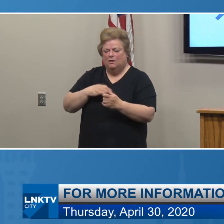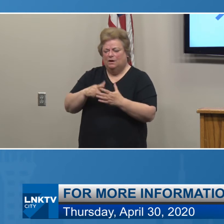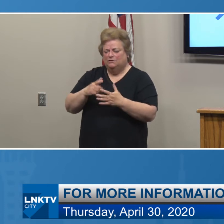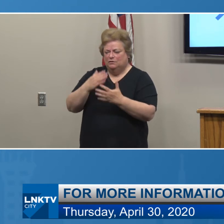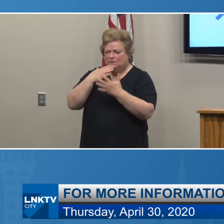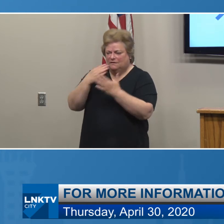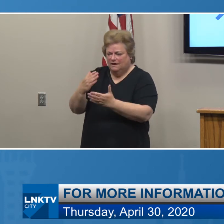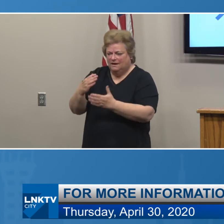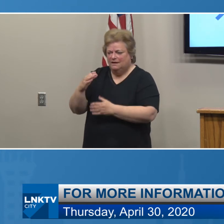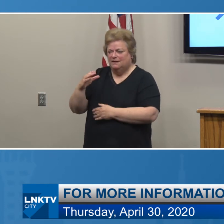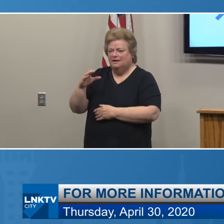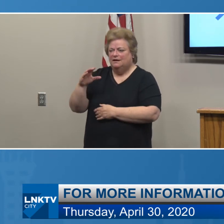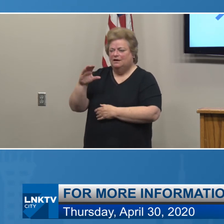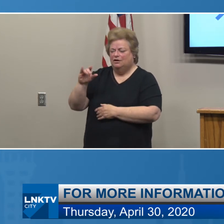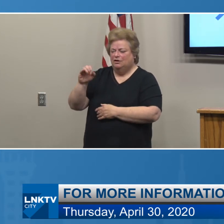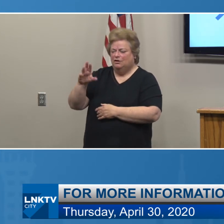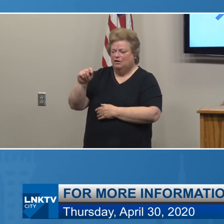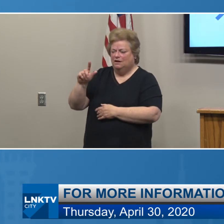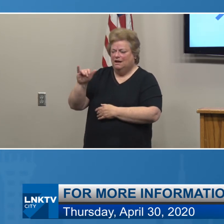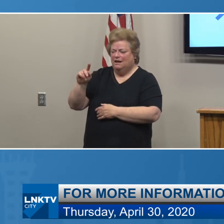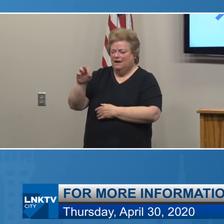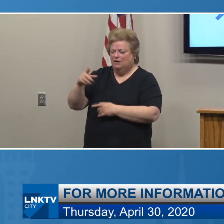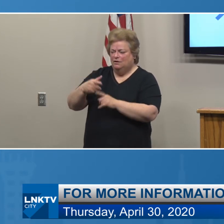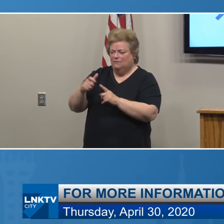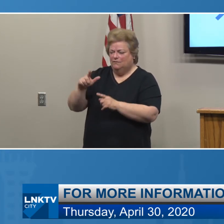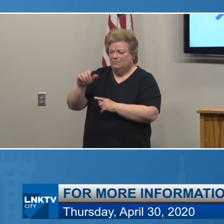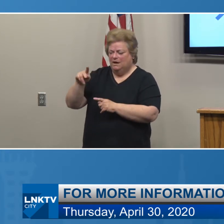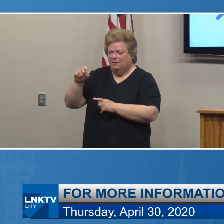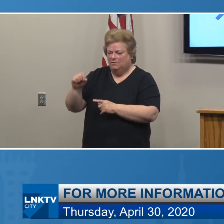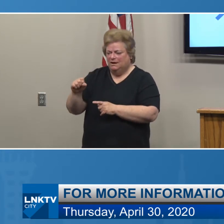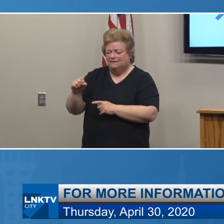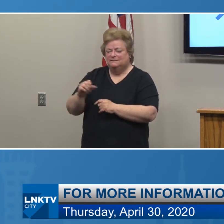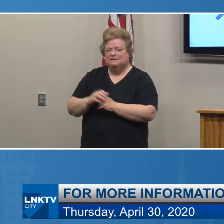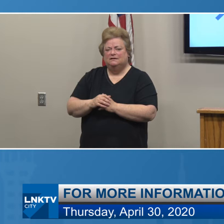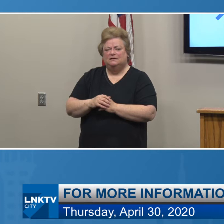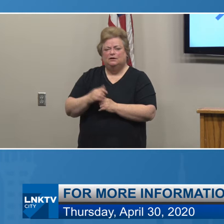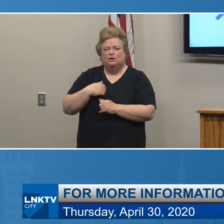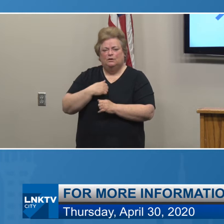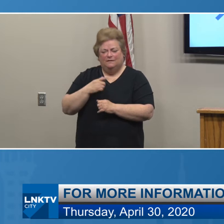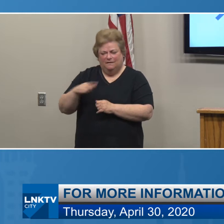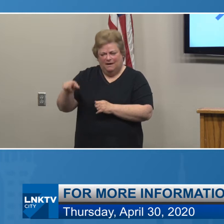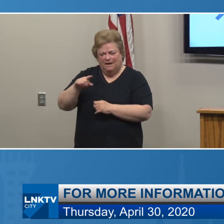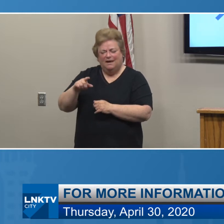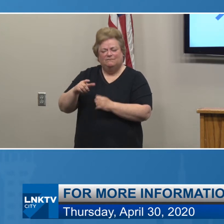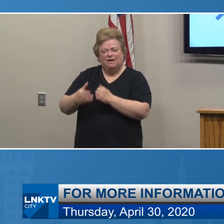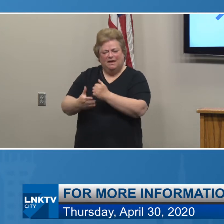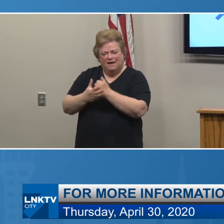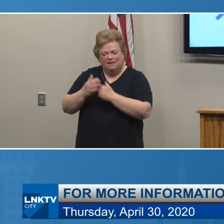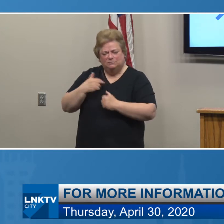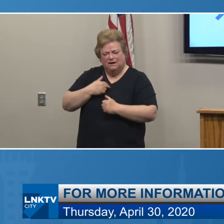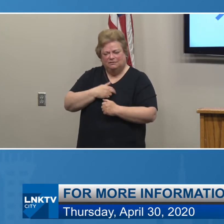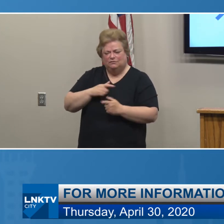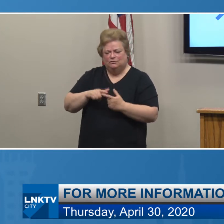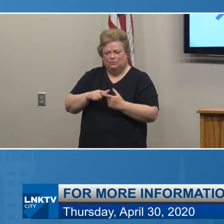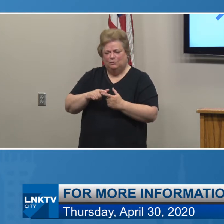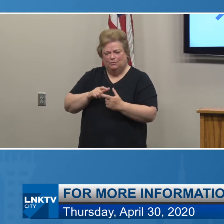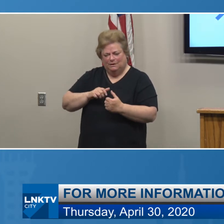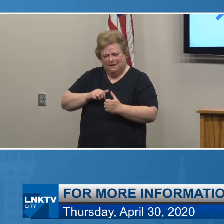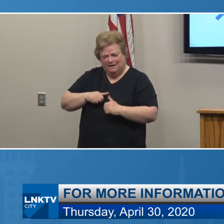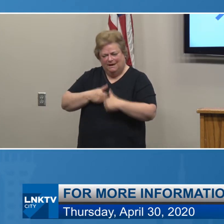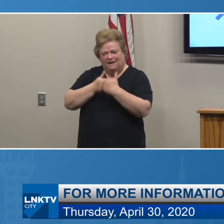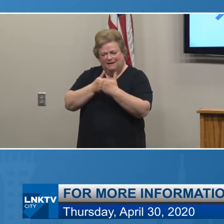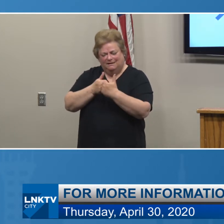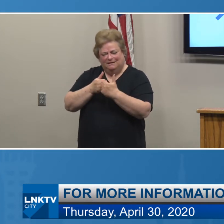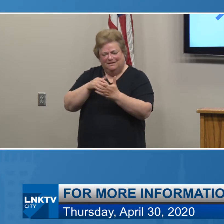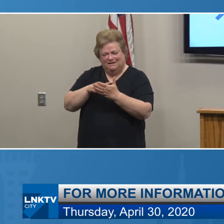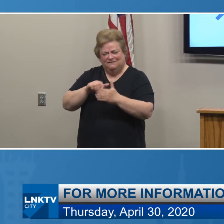LPS CIO Kurt Langer and ALLO's Chief Technologist Jeff Kinney. Their teams have embraced this technology challenge with a